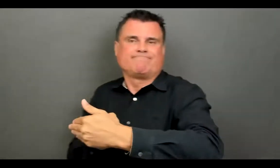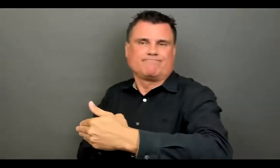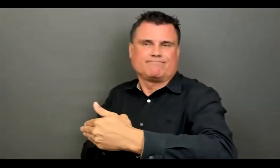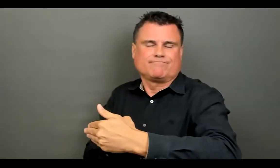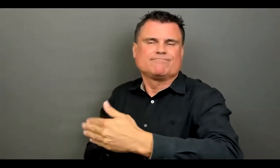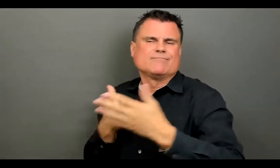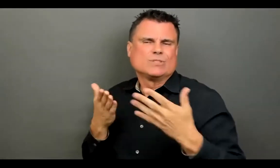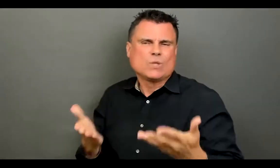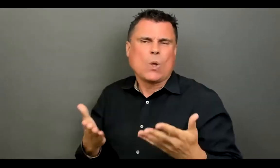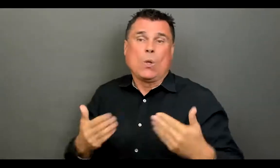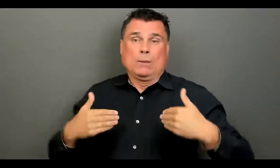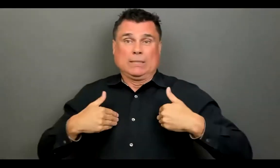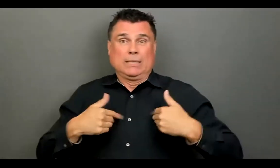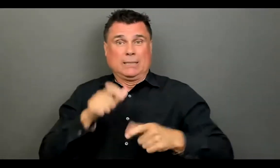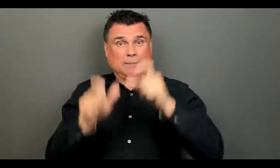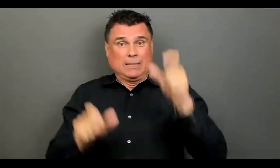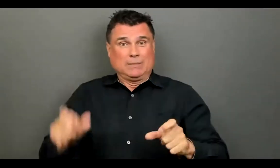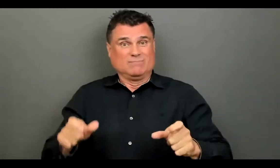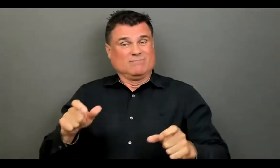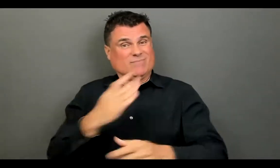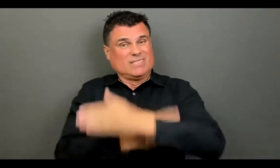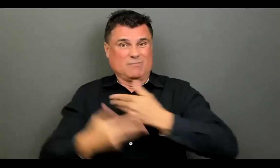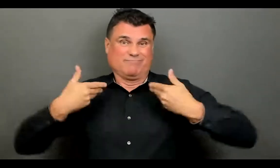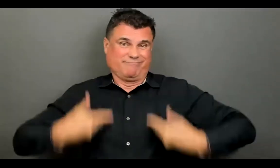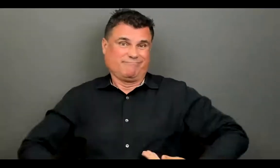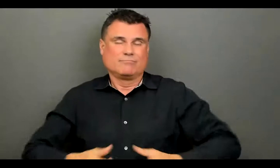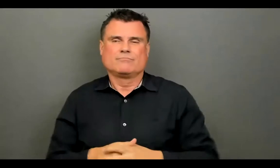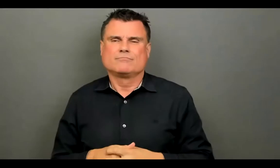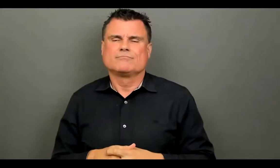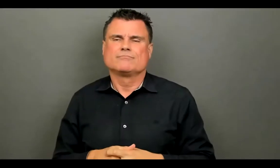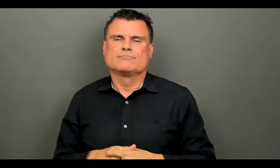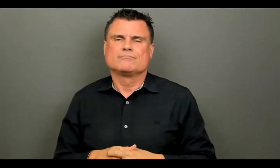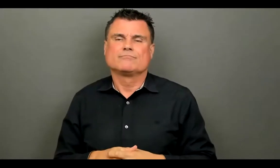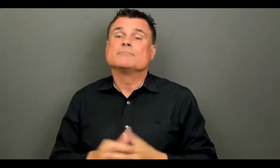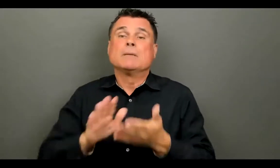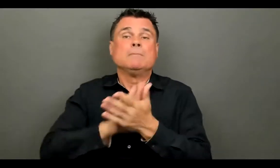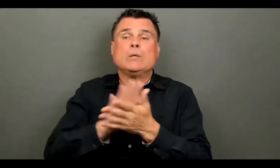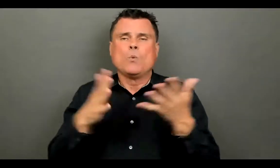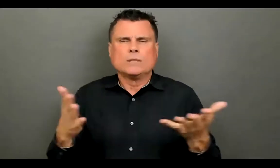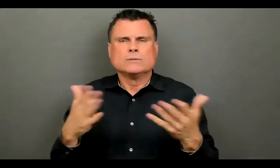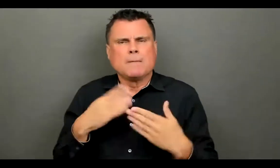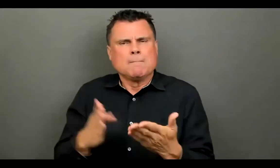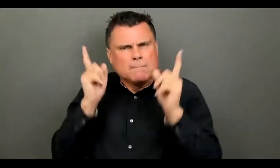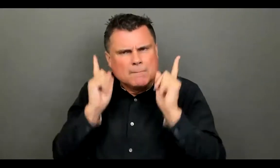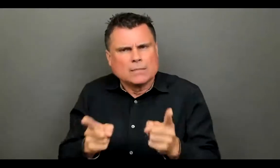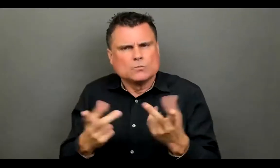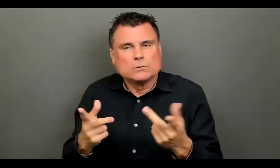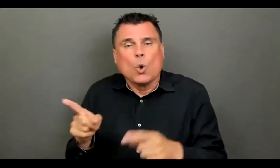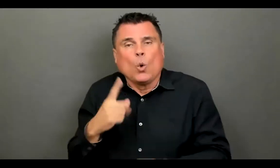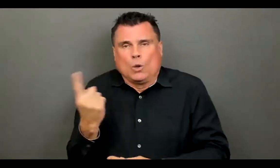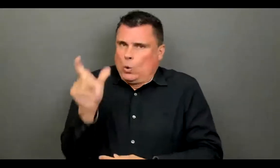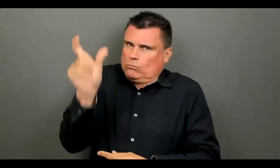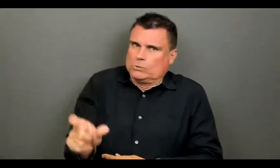success is going to depend on who gets to define the problem and build the solution. So in our Mobile for Humanitarian